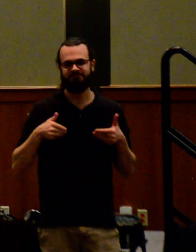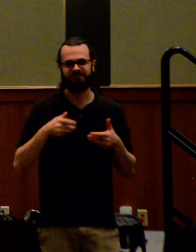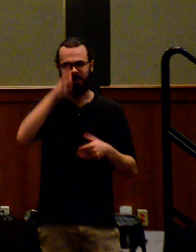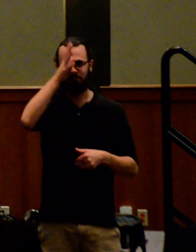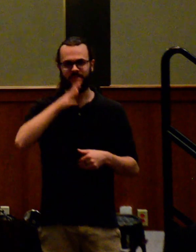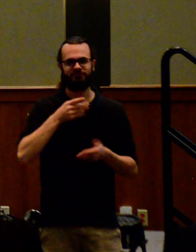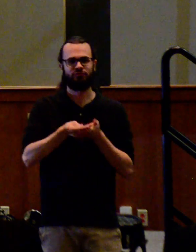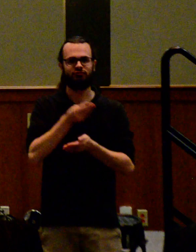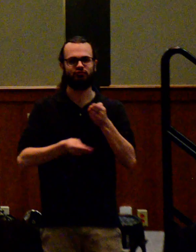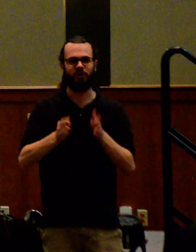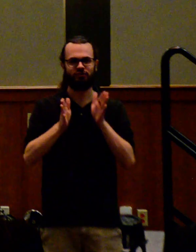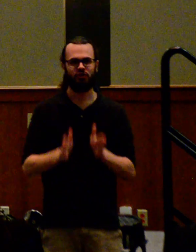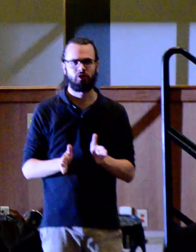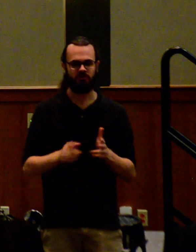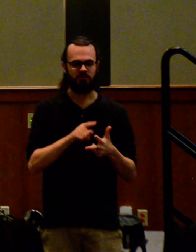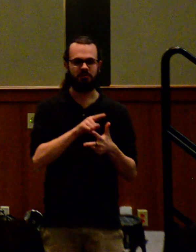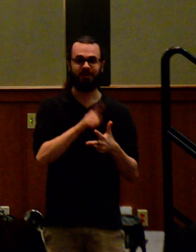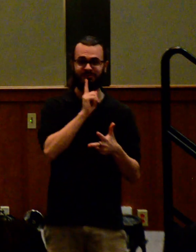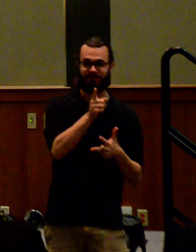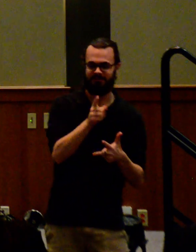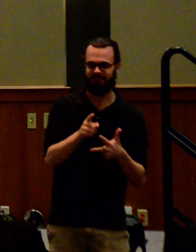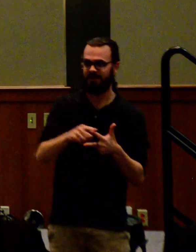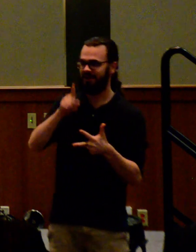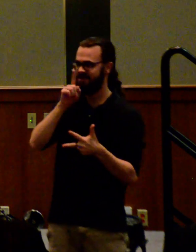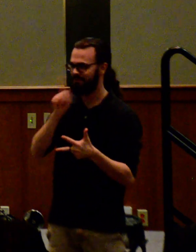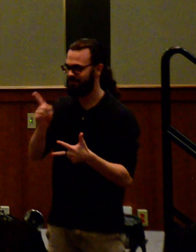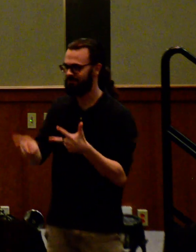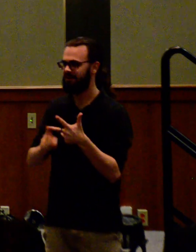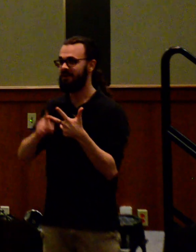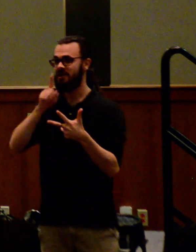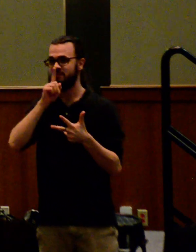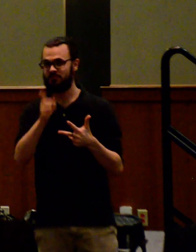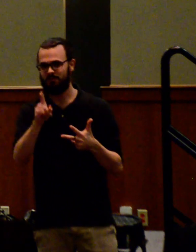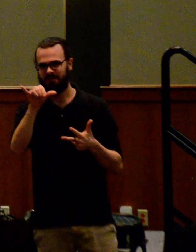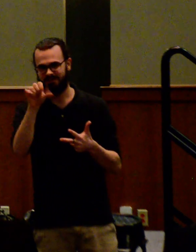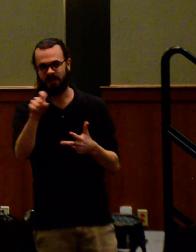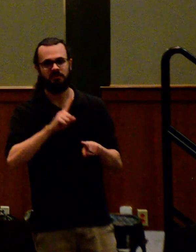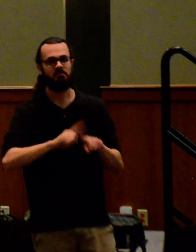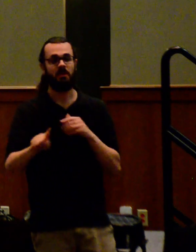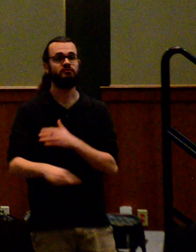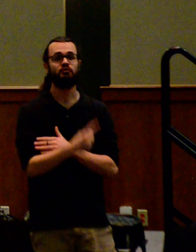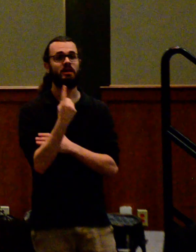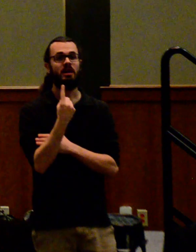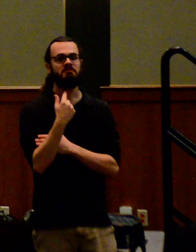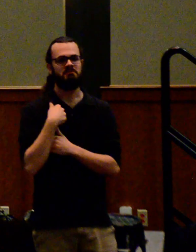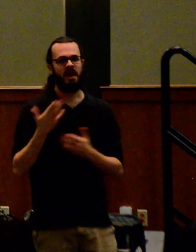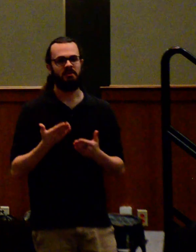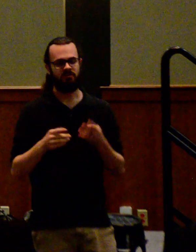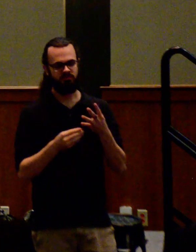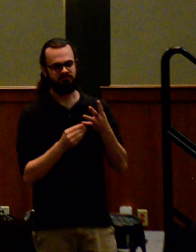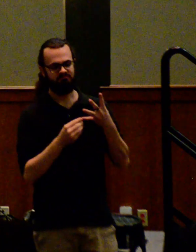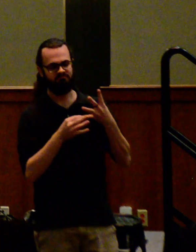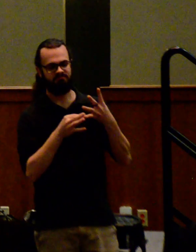money. That all may be true. But tonight, I'm here to tell you guys about a different aspect of my